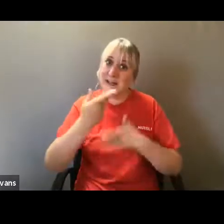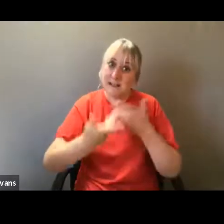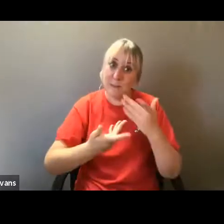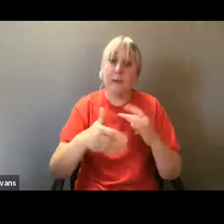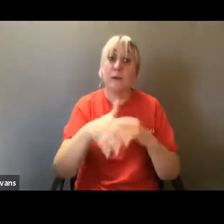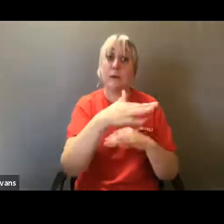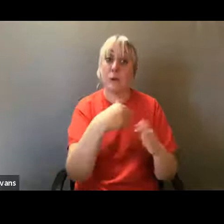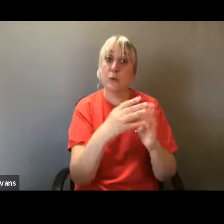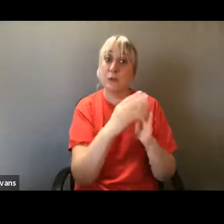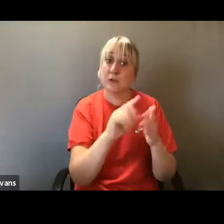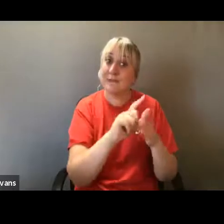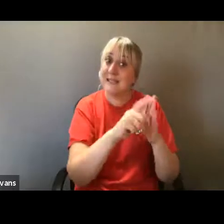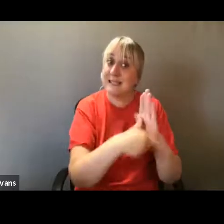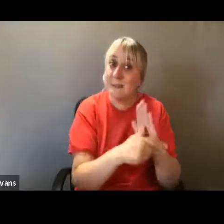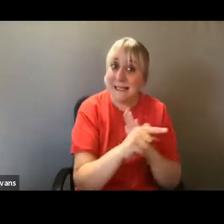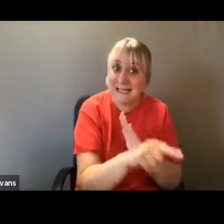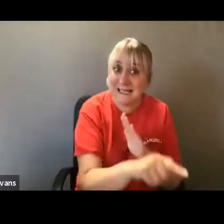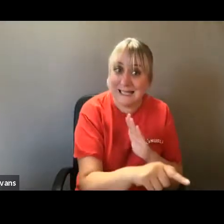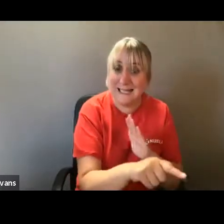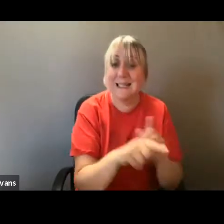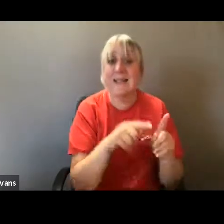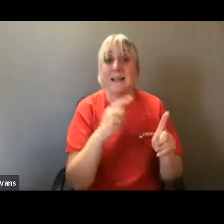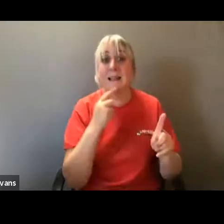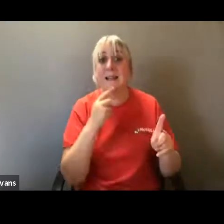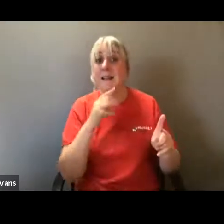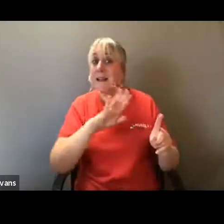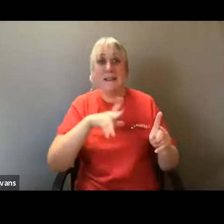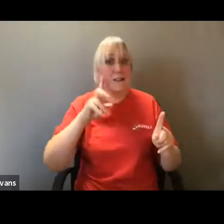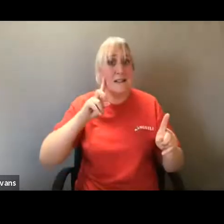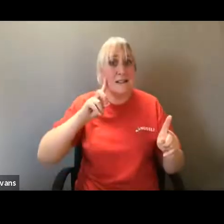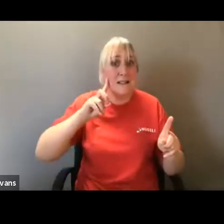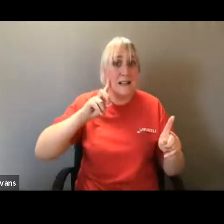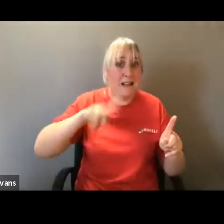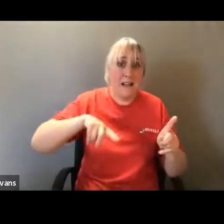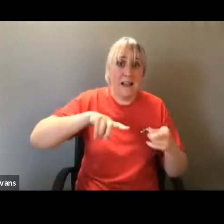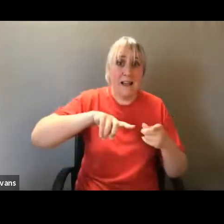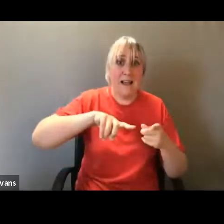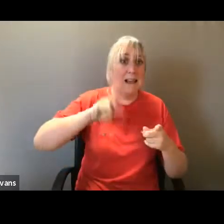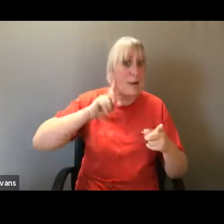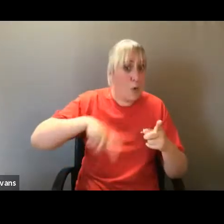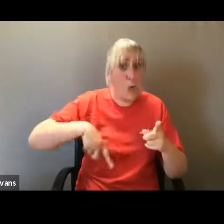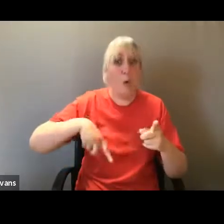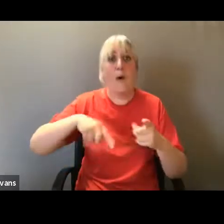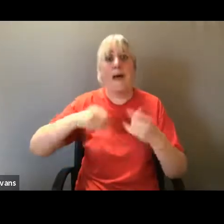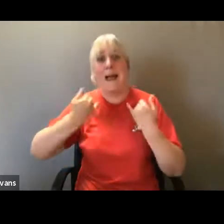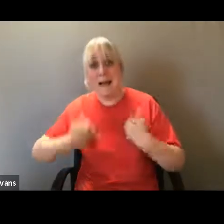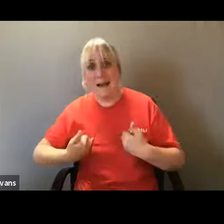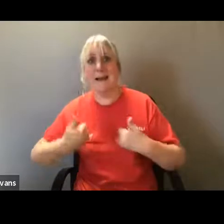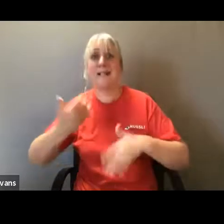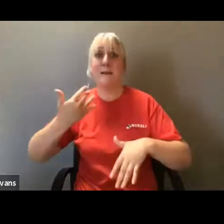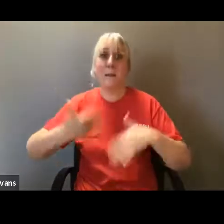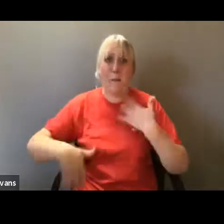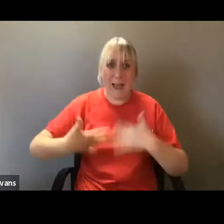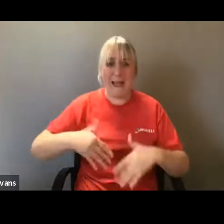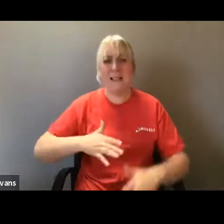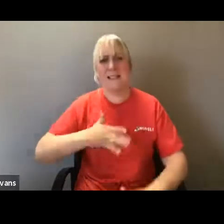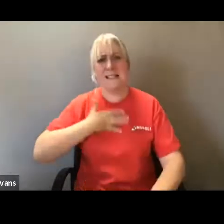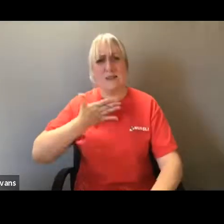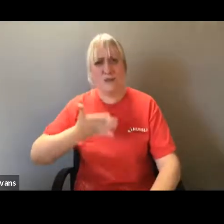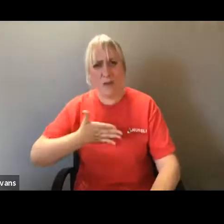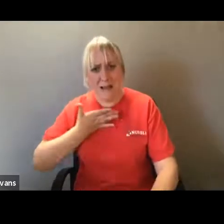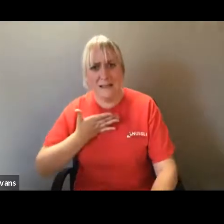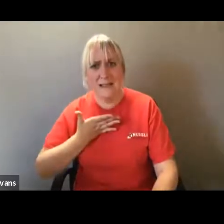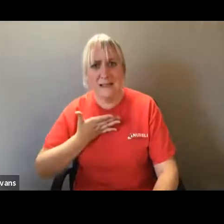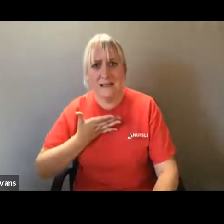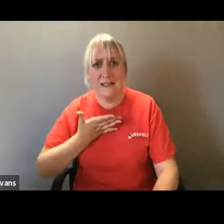of disability doesn't deny the existence of illness or of pain or of distress, and not to deny the